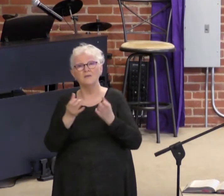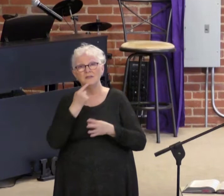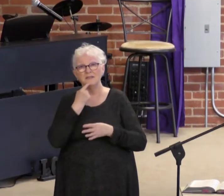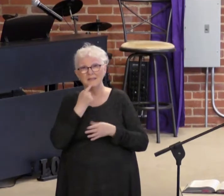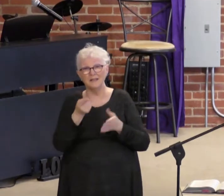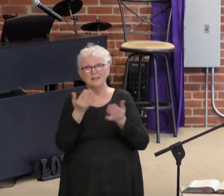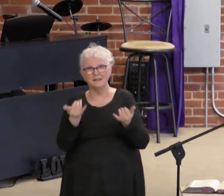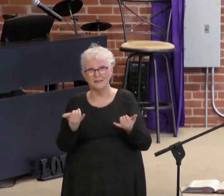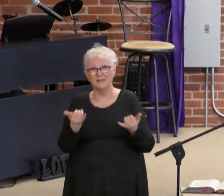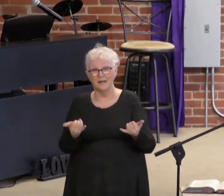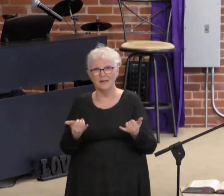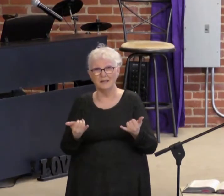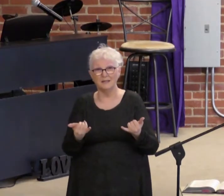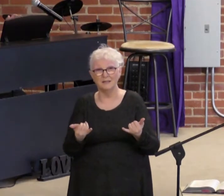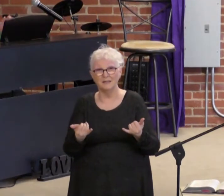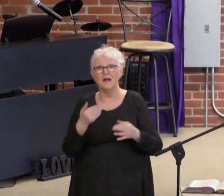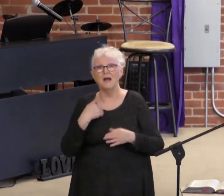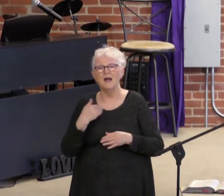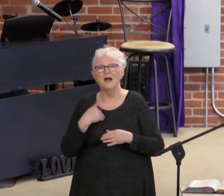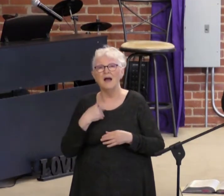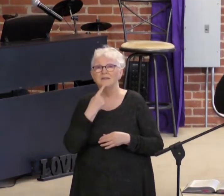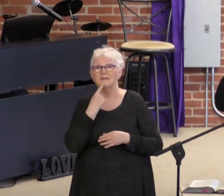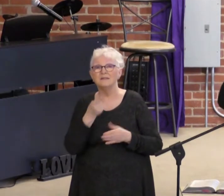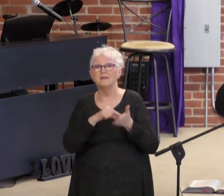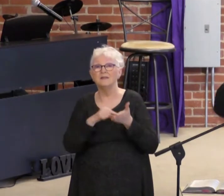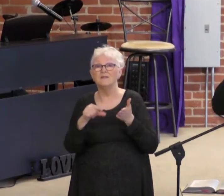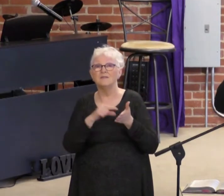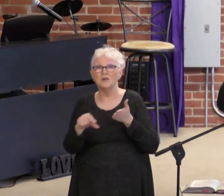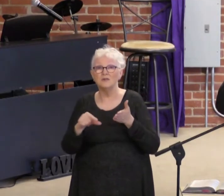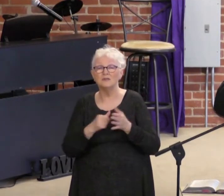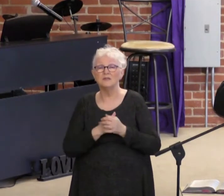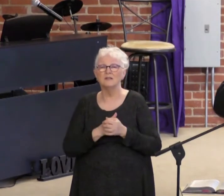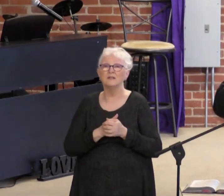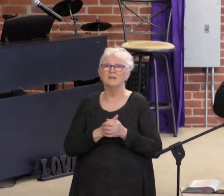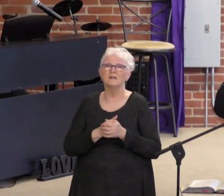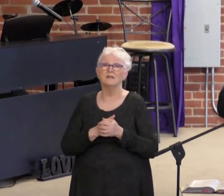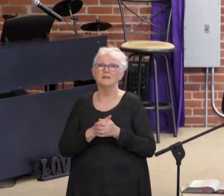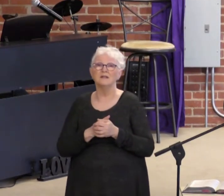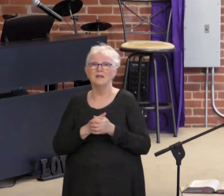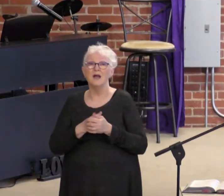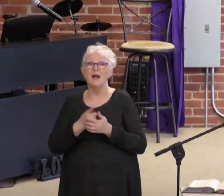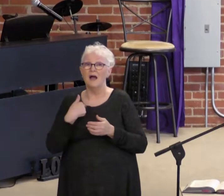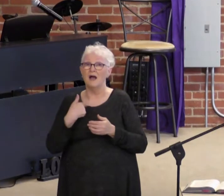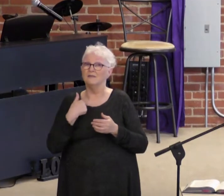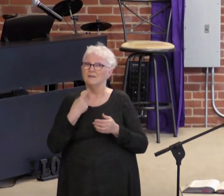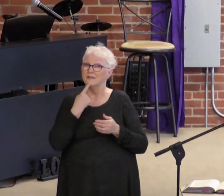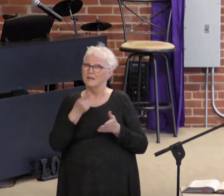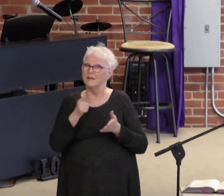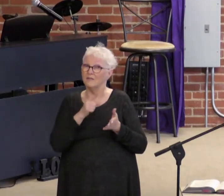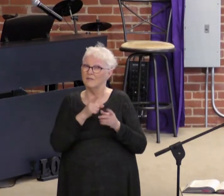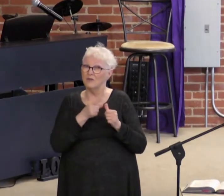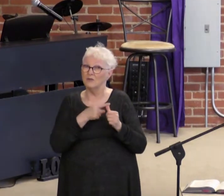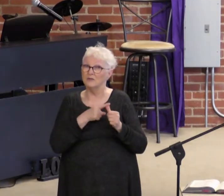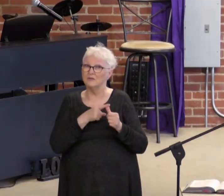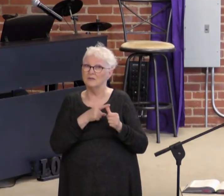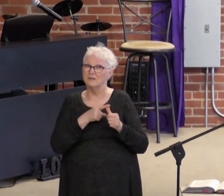As I say a verse, then I want you to say it after me, and I'm going to say it with you again.